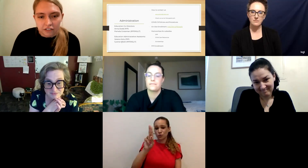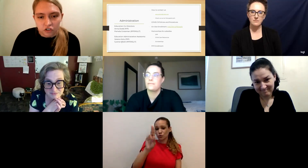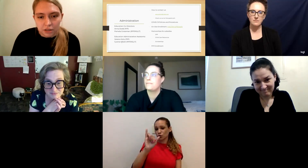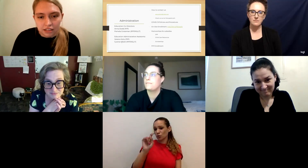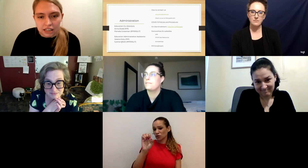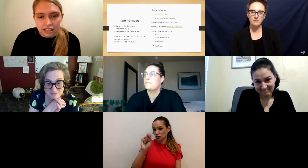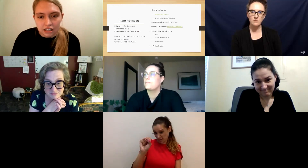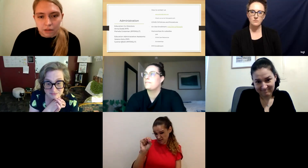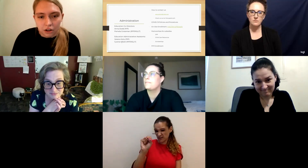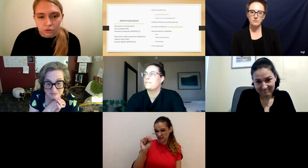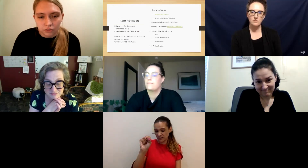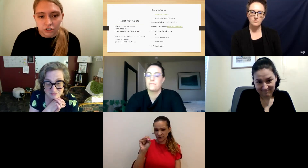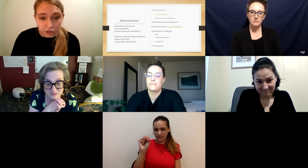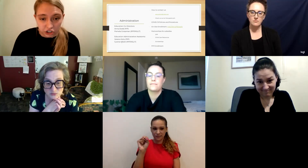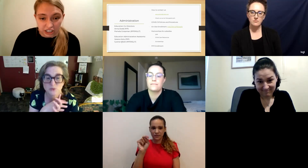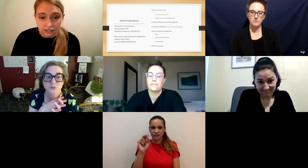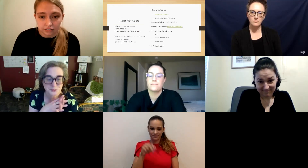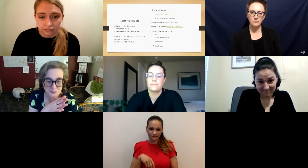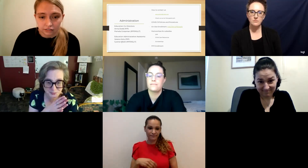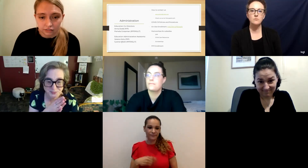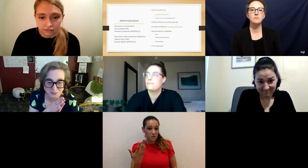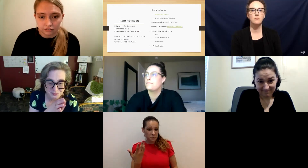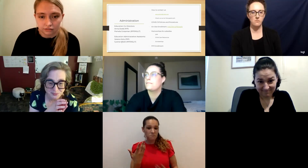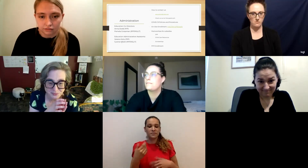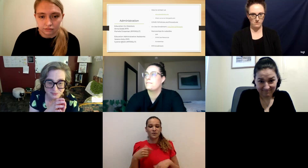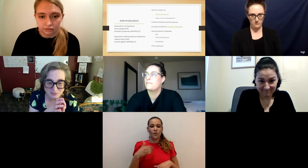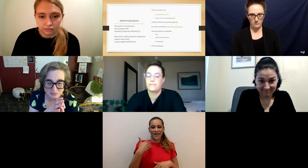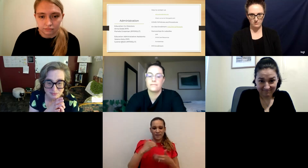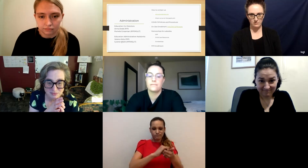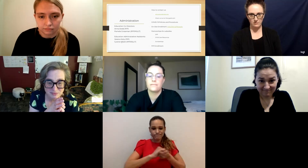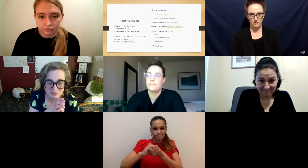Also, if you've been thinking about tuition,